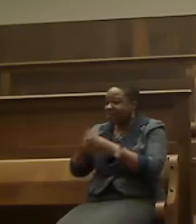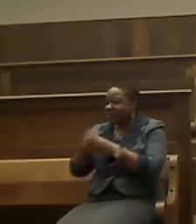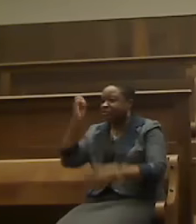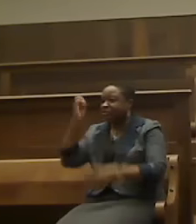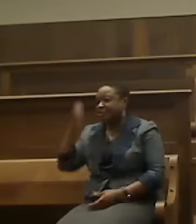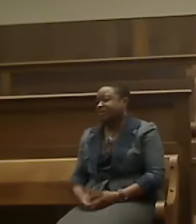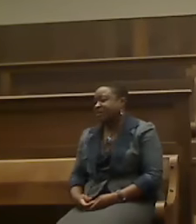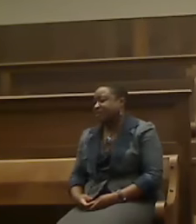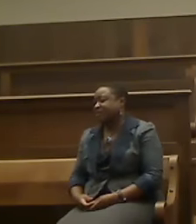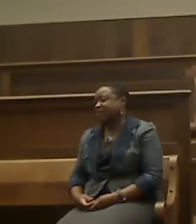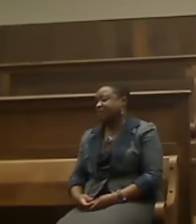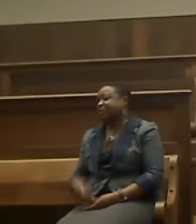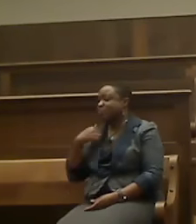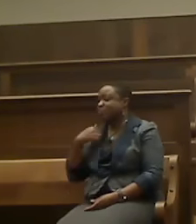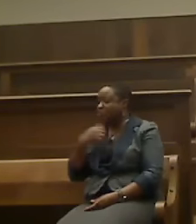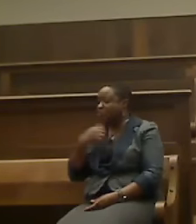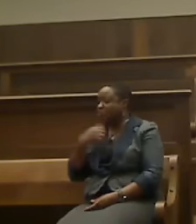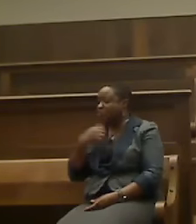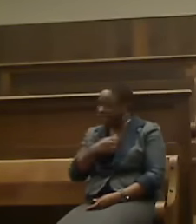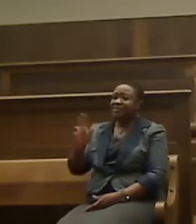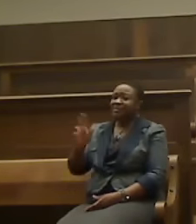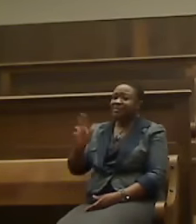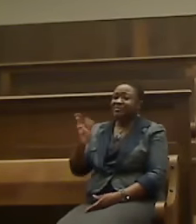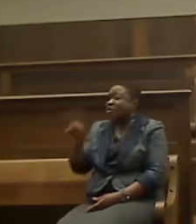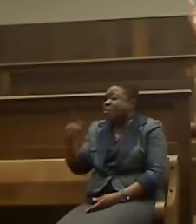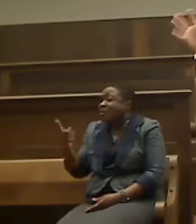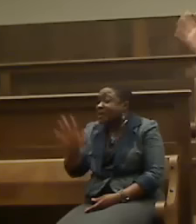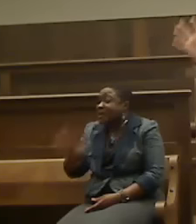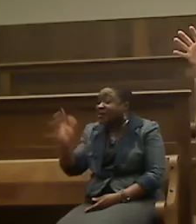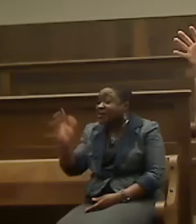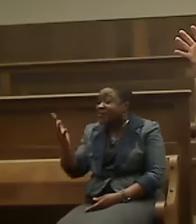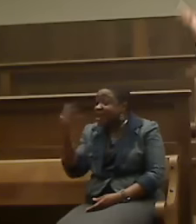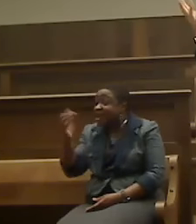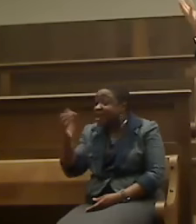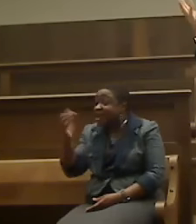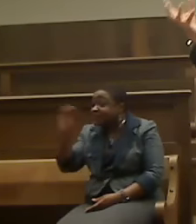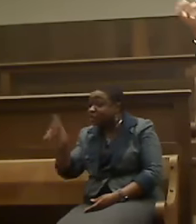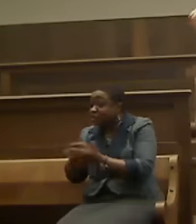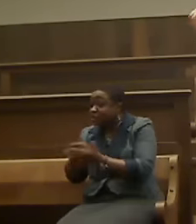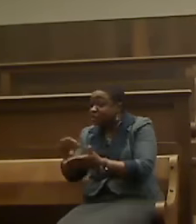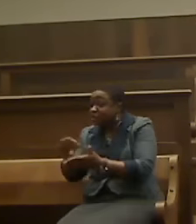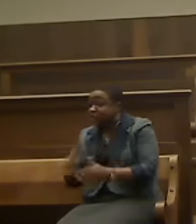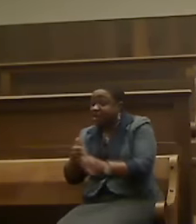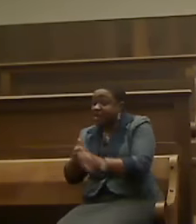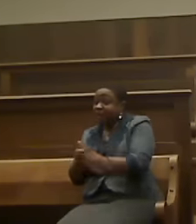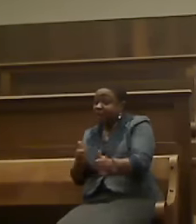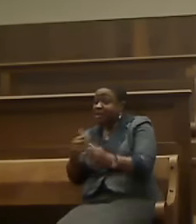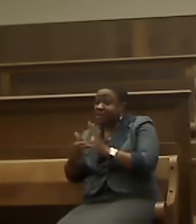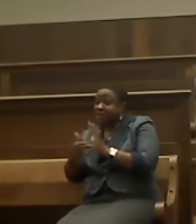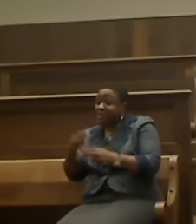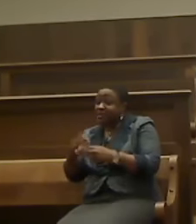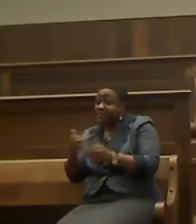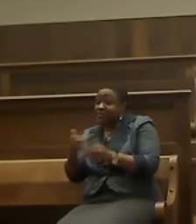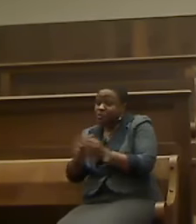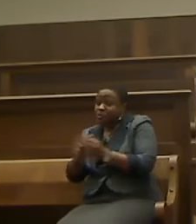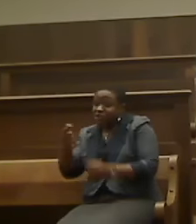We need only about 5% of U.S. shoppers avoiding brands that contain GM ingredients